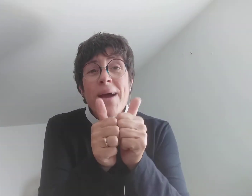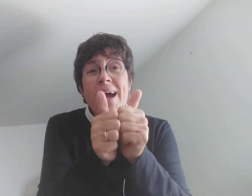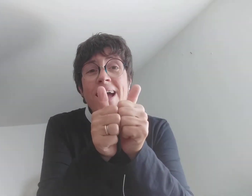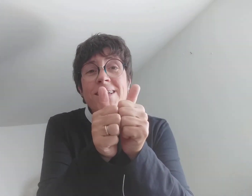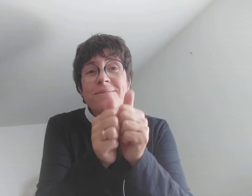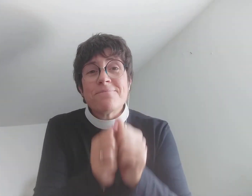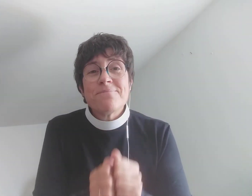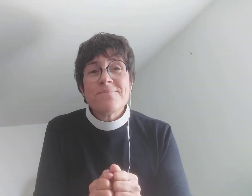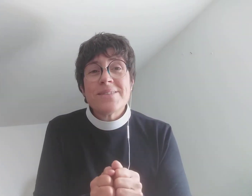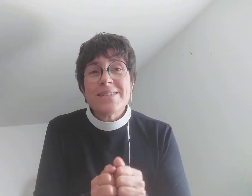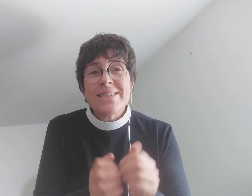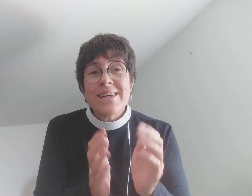Amen.